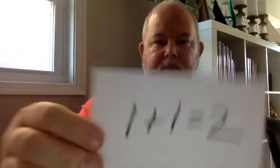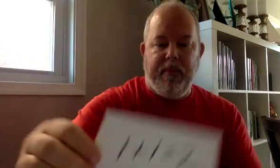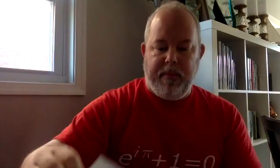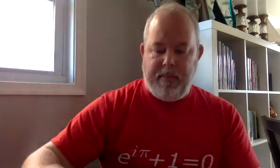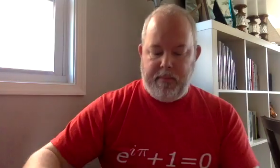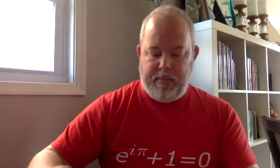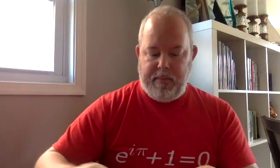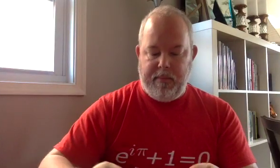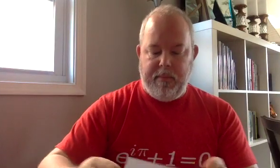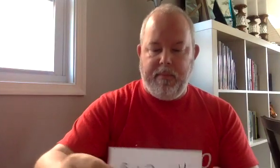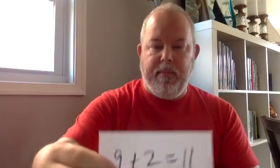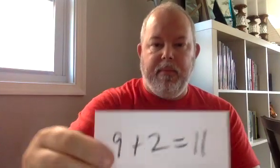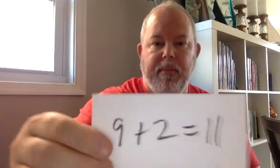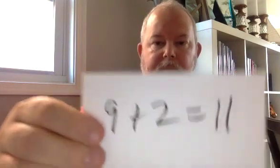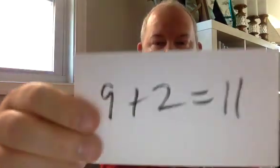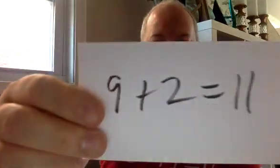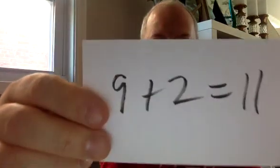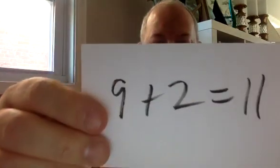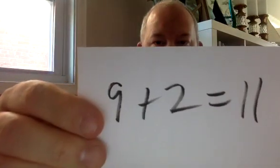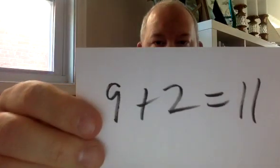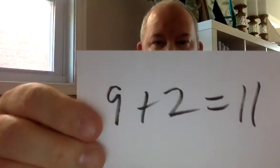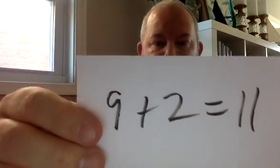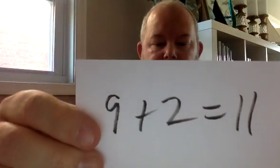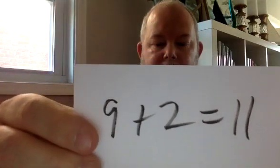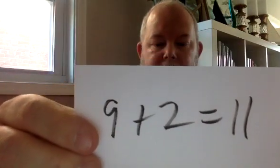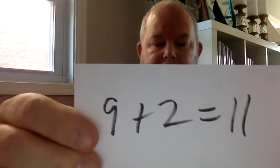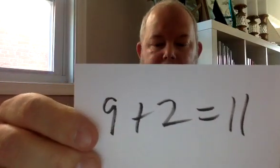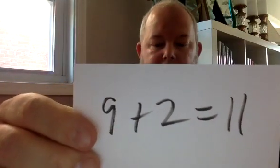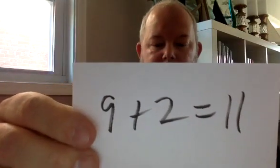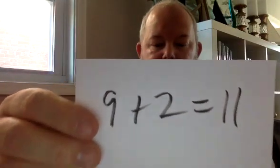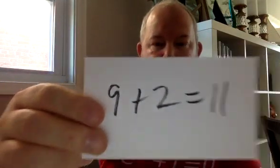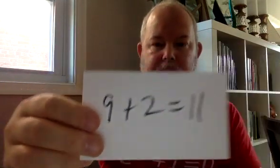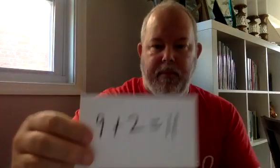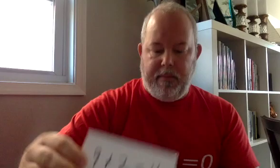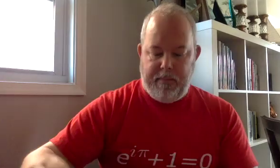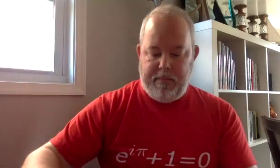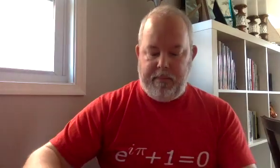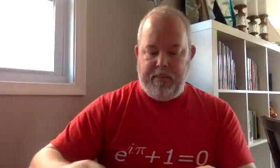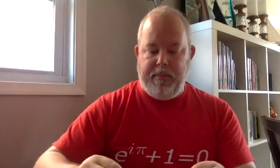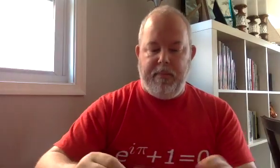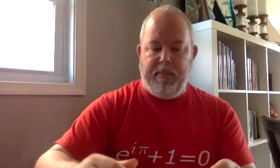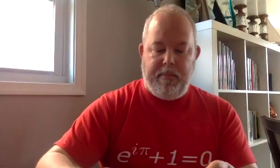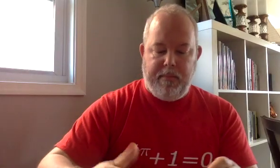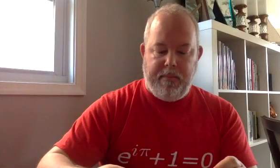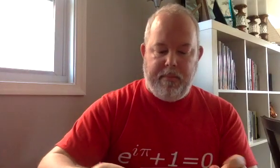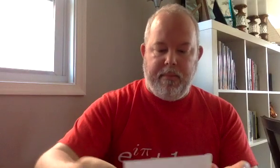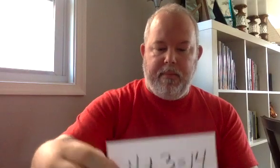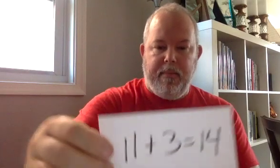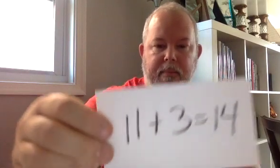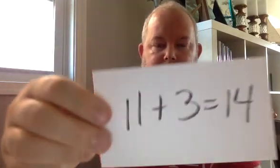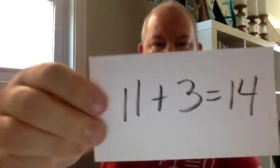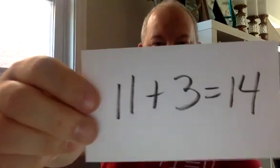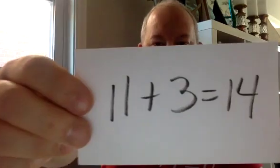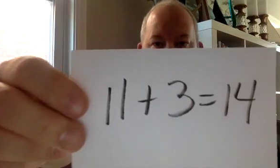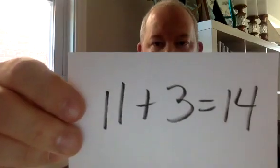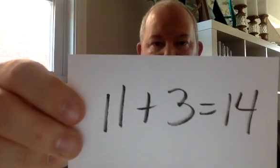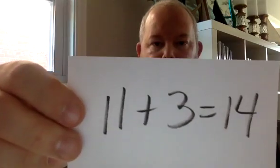was laughing it off, so to speak. She said, they're going to rebuild, everything will be okay, and everyone is going to come back from the building and